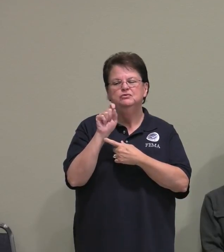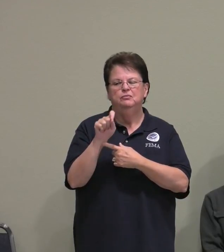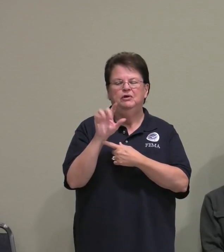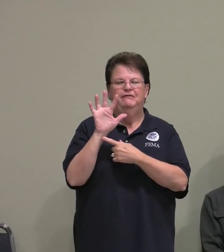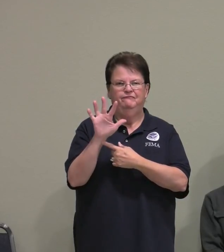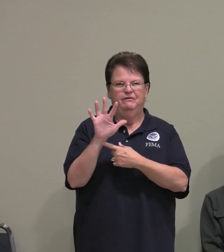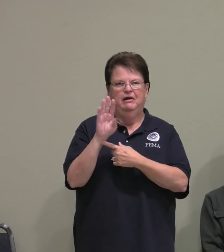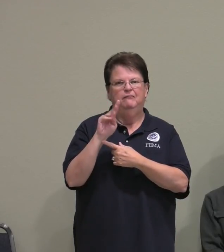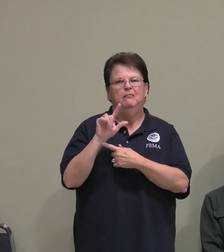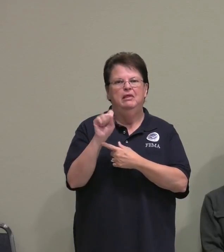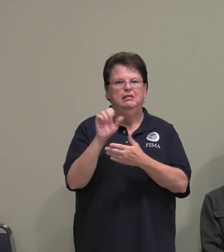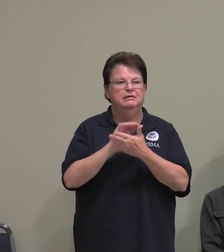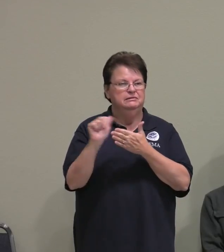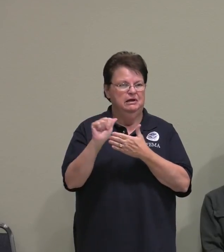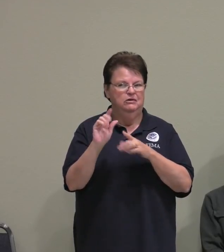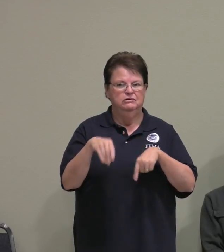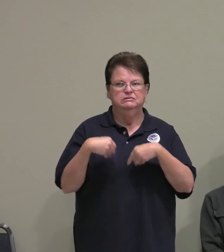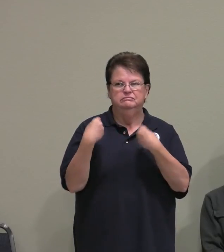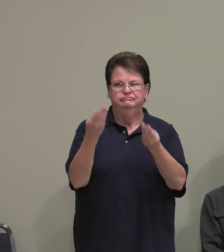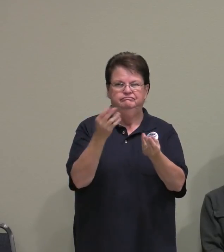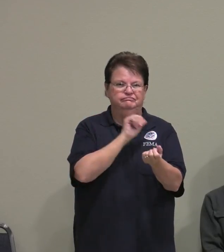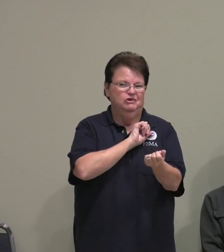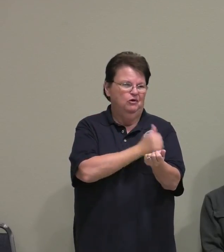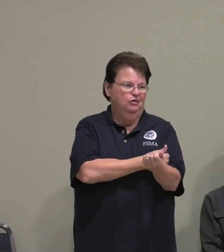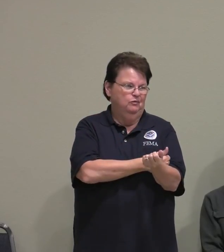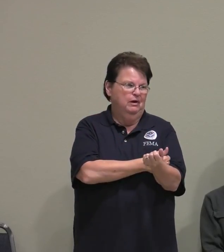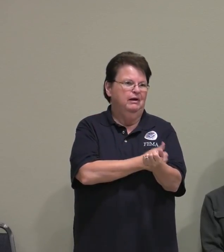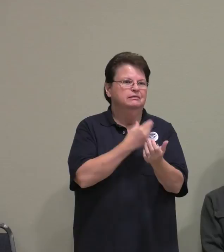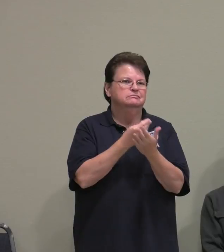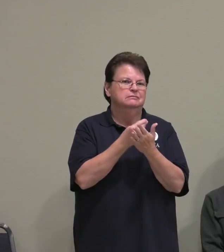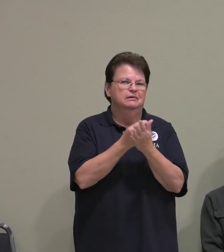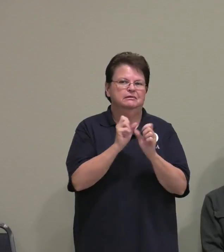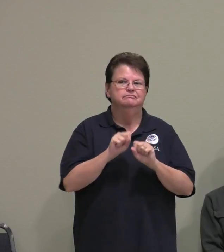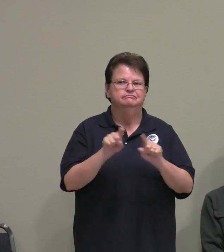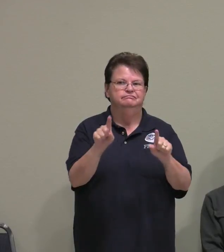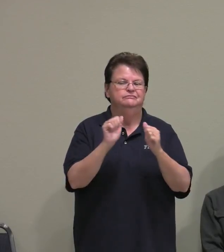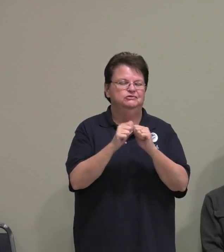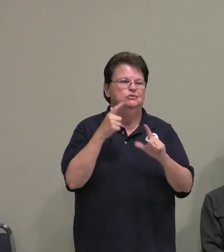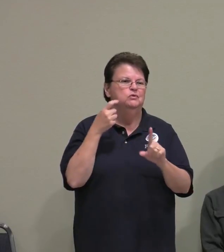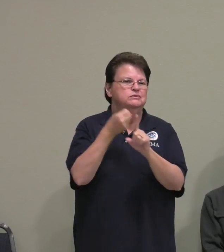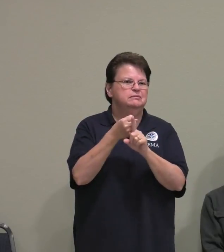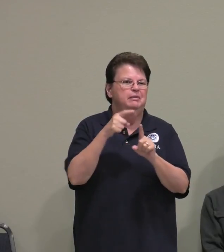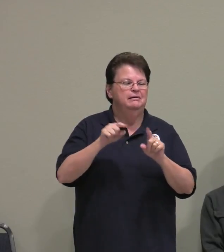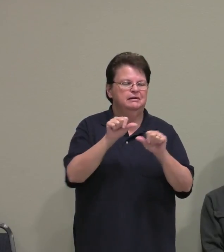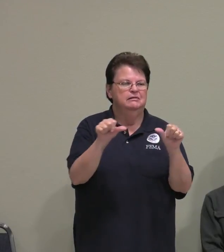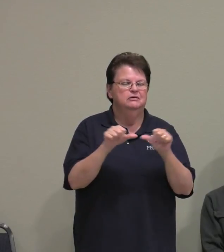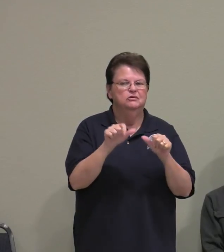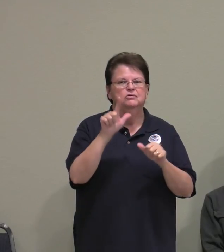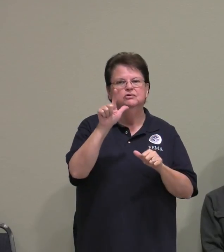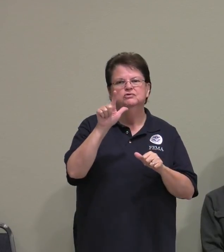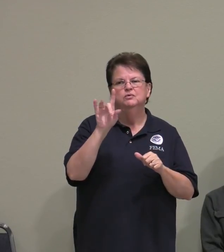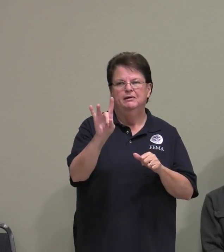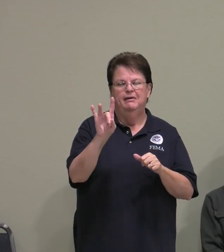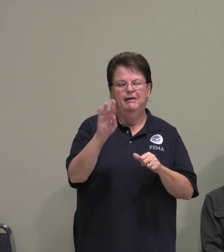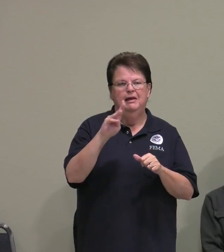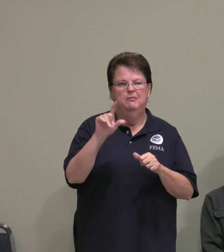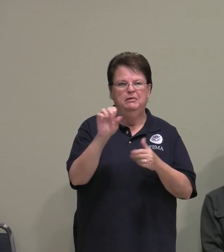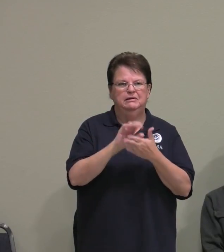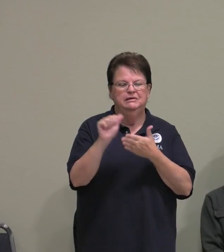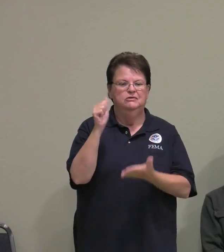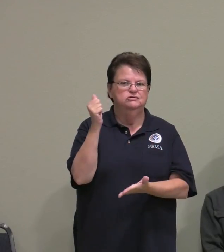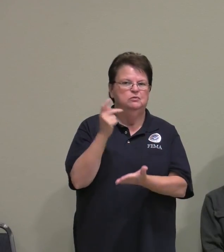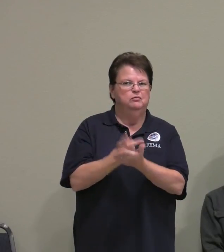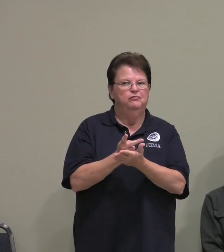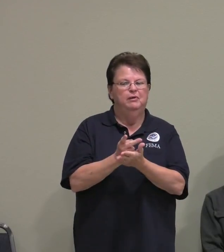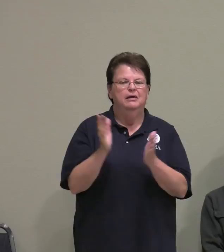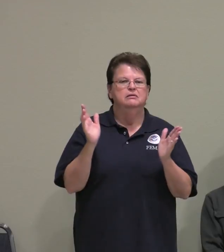authorized by FEMA to residents of the impacted area. Over $28 million has been approved